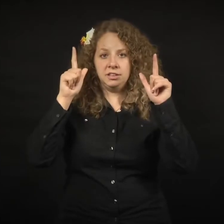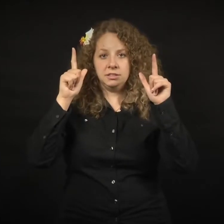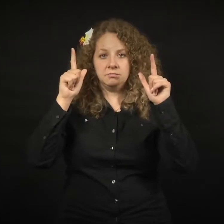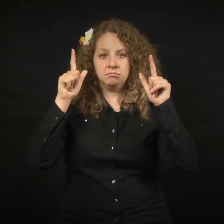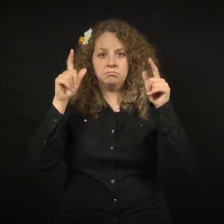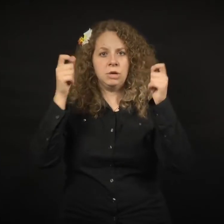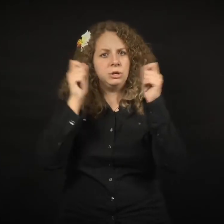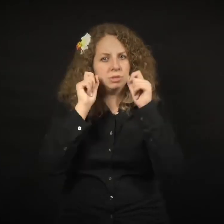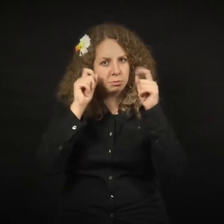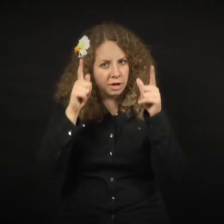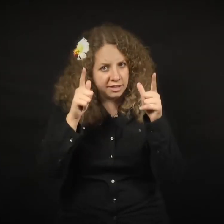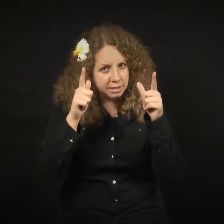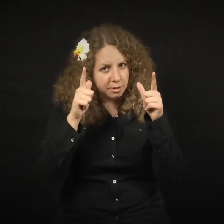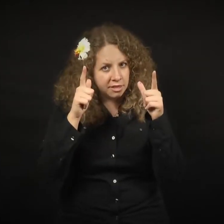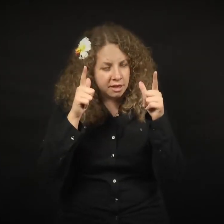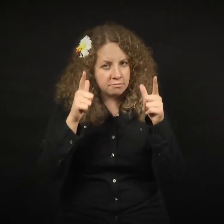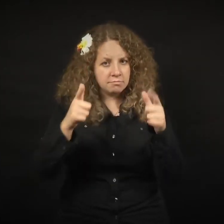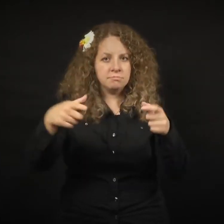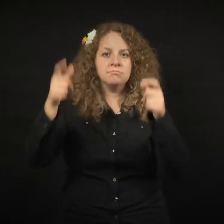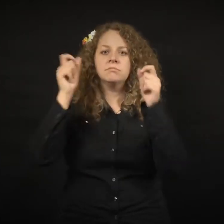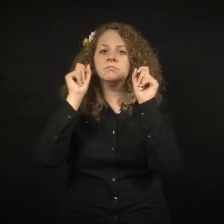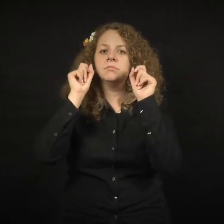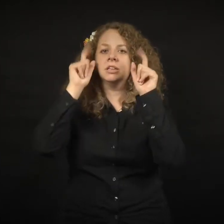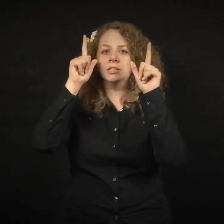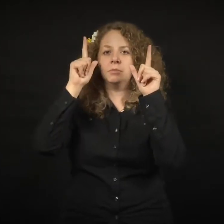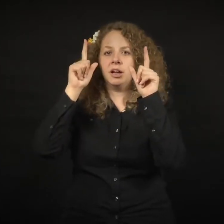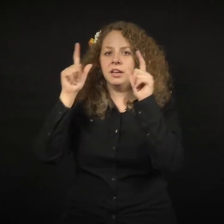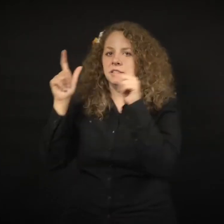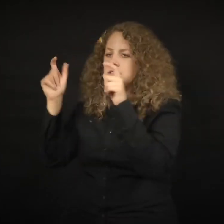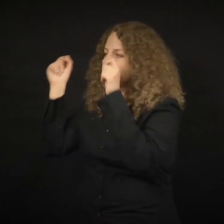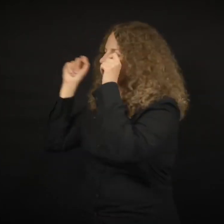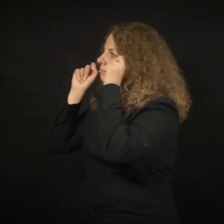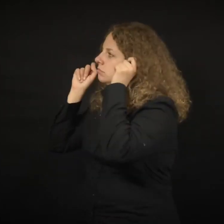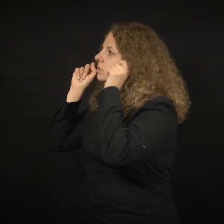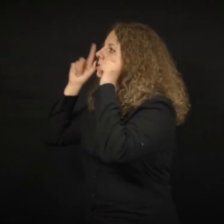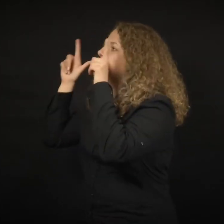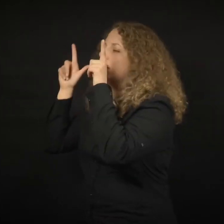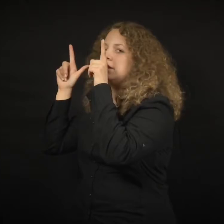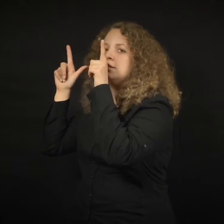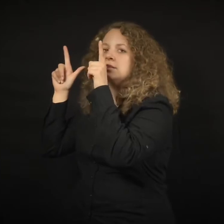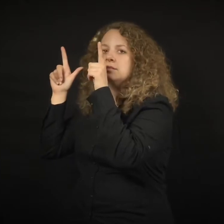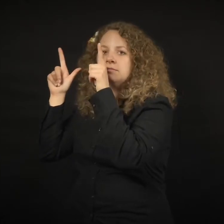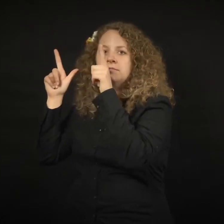Surprise. Are you surprised by that? A surprise. Surprise.